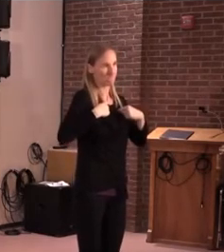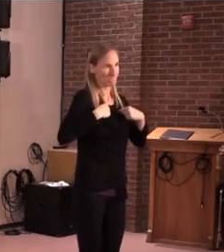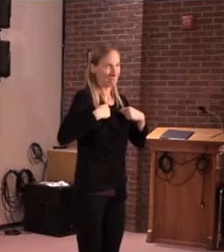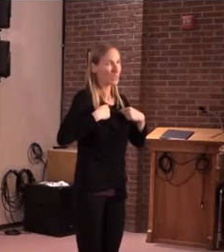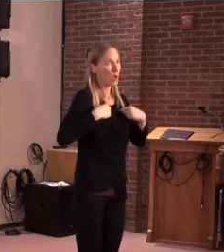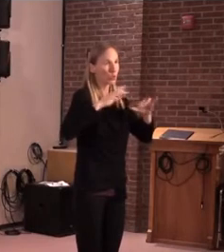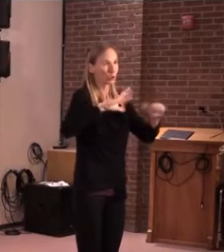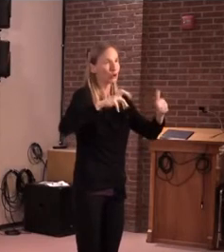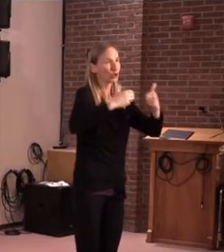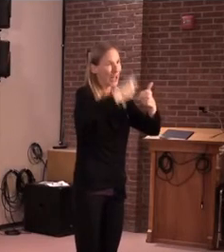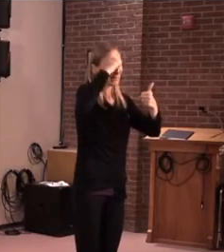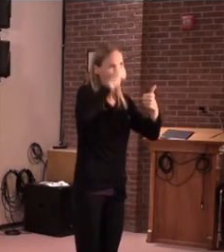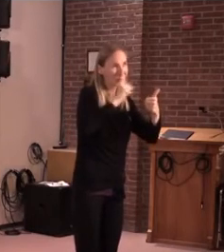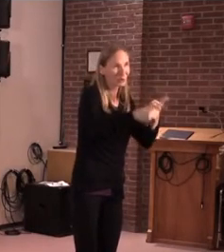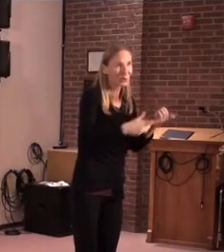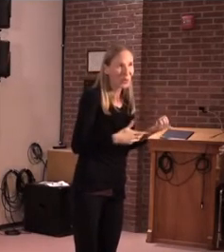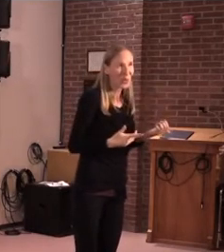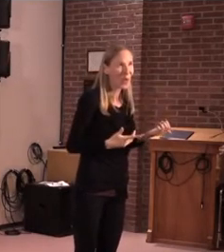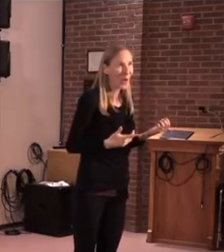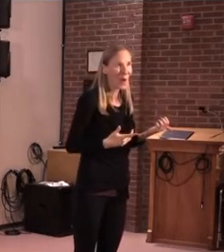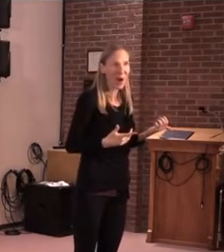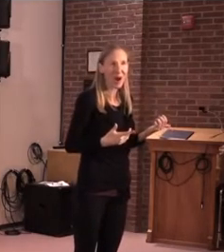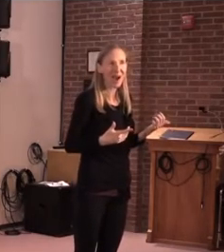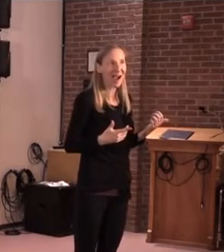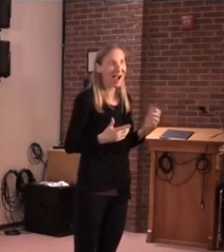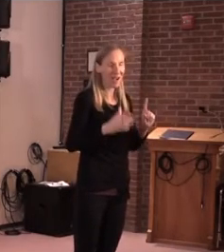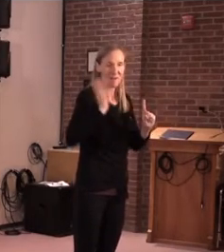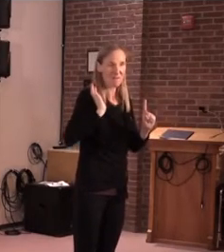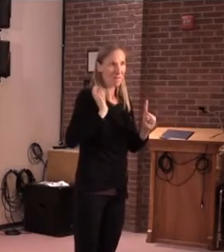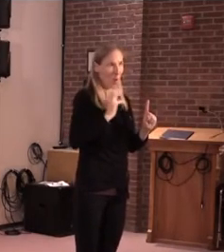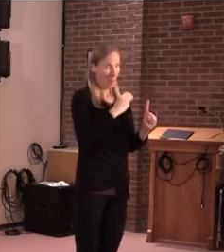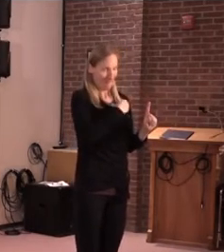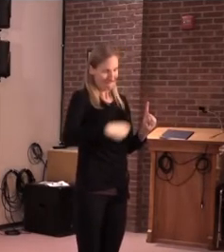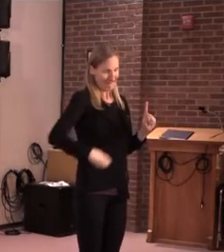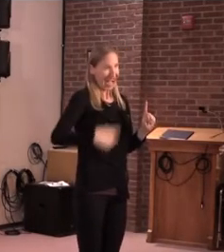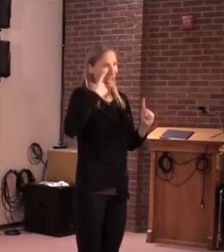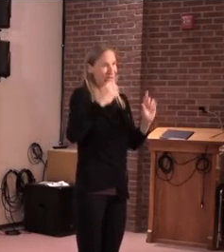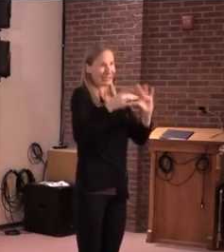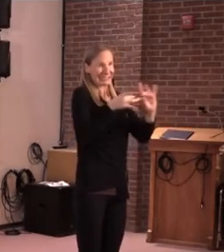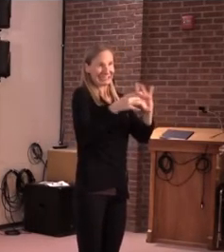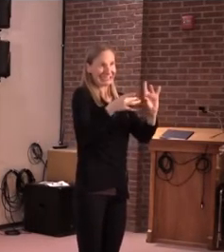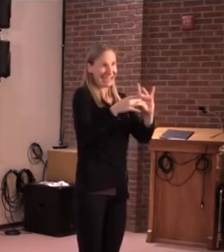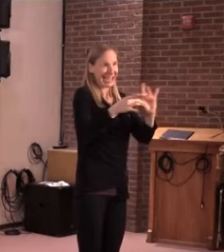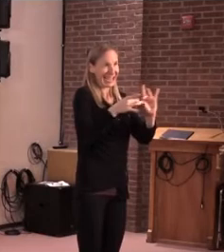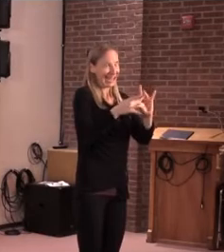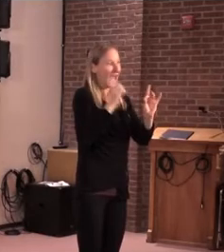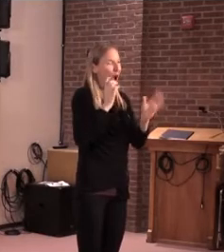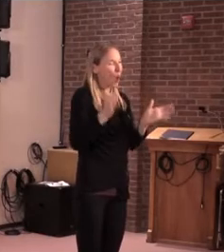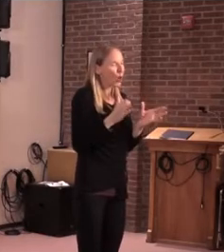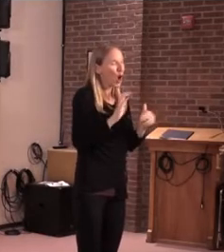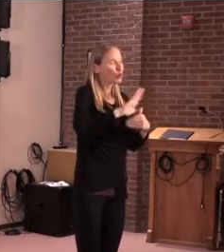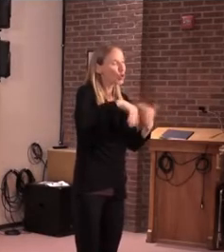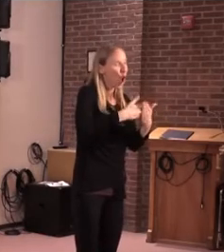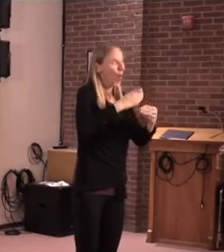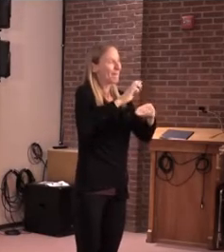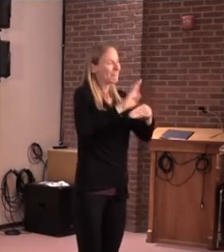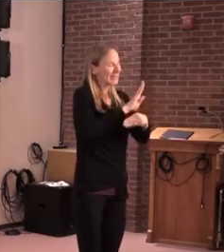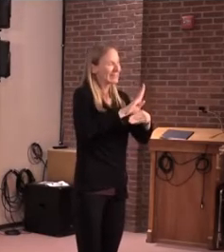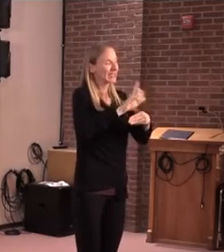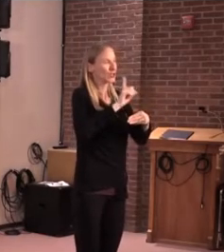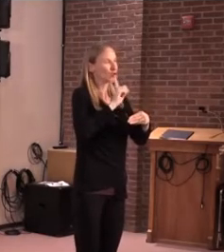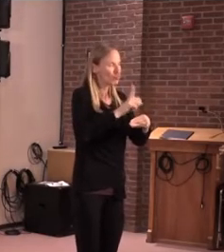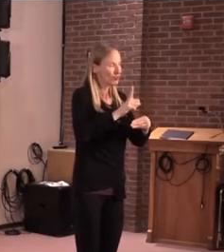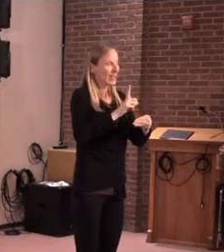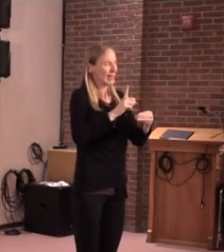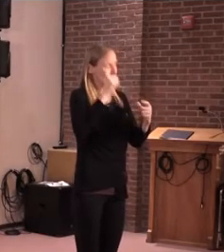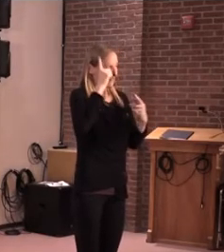are challenges. But as the former mayor just spoke of, I would encourage all businesses to really push the pencil,